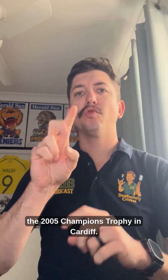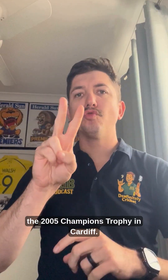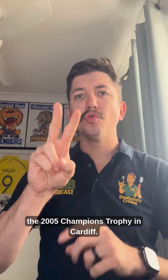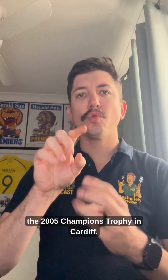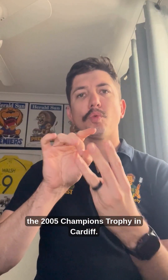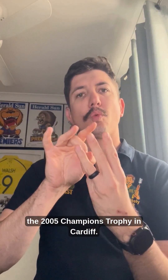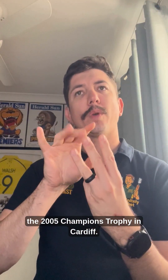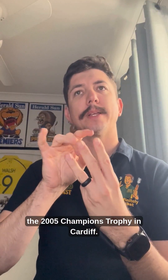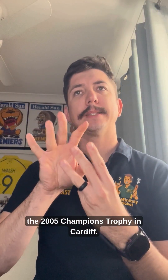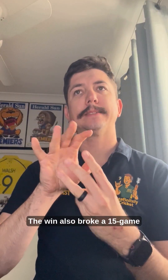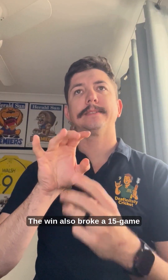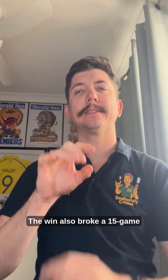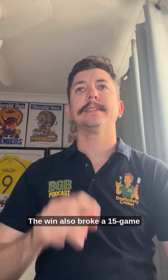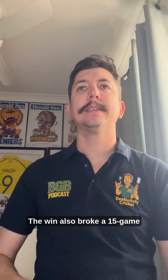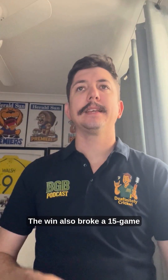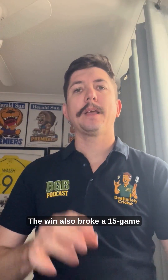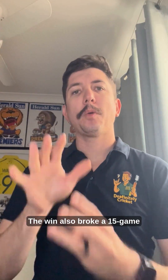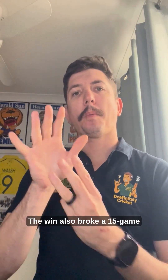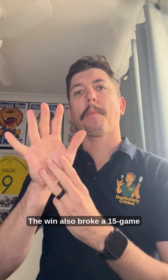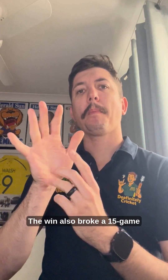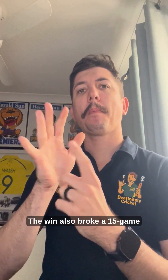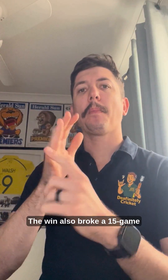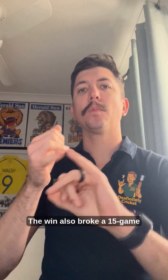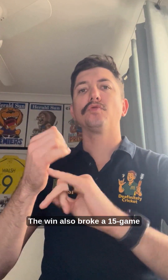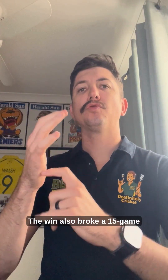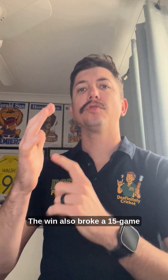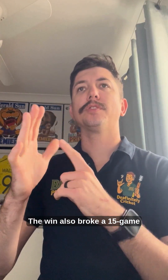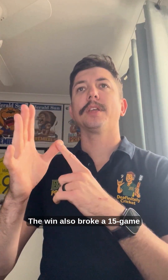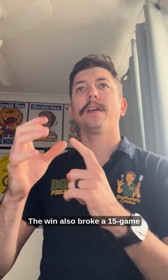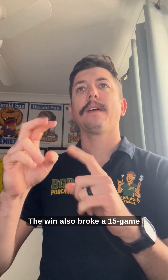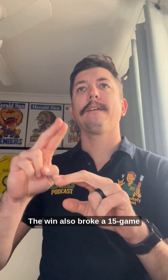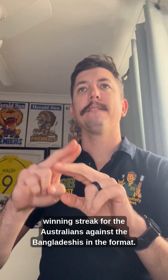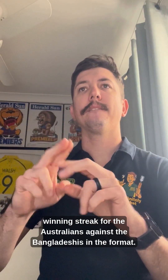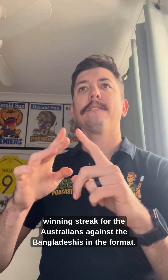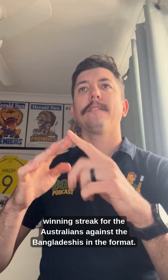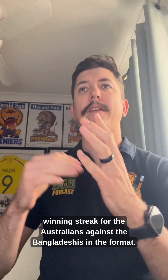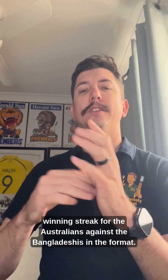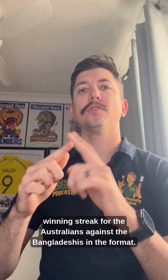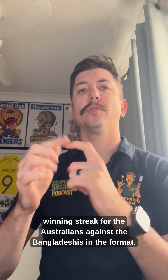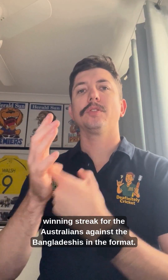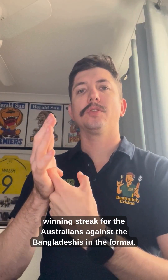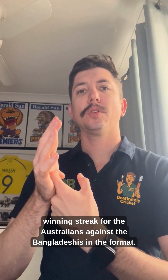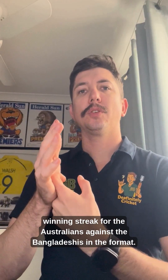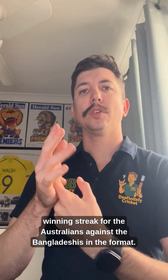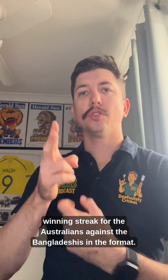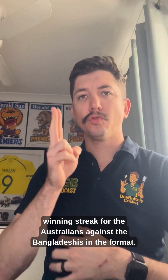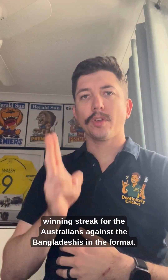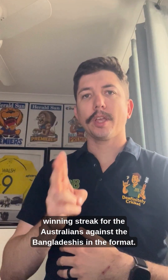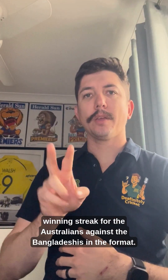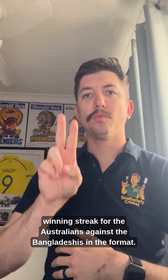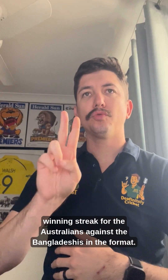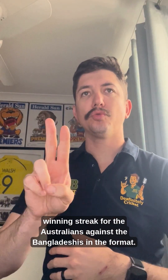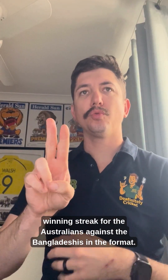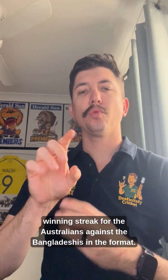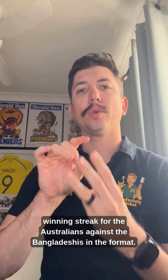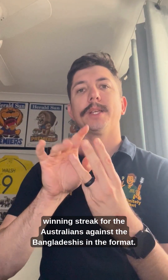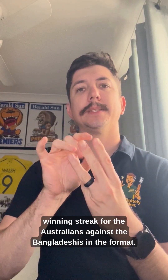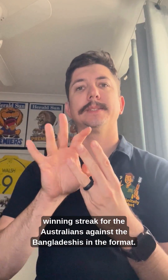Cardiff. The win also broke a 15-game winning streak for the Australians against the Bangladeshis in the